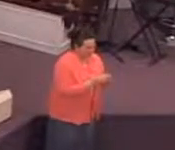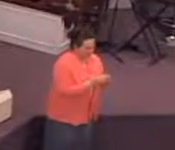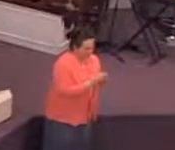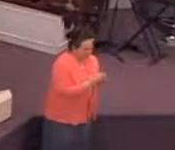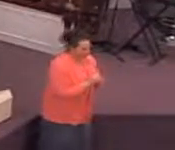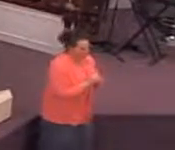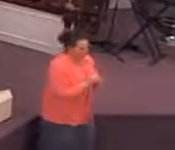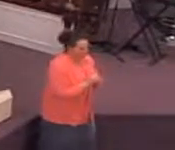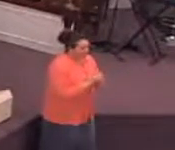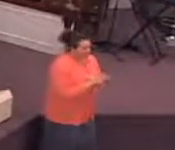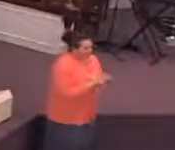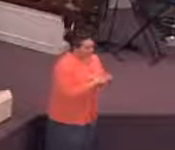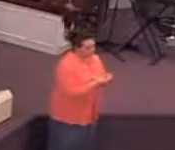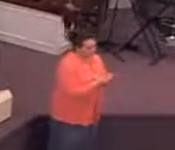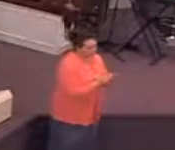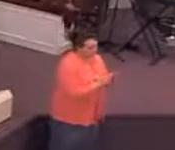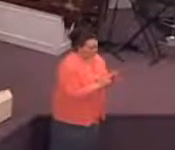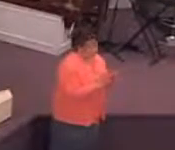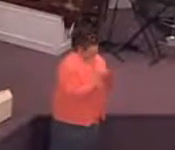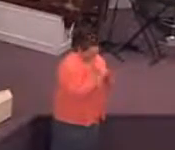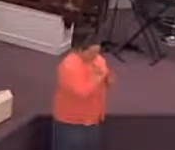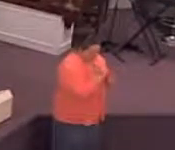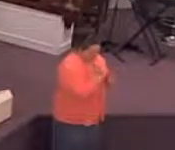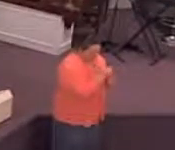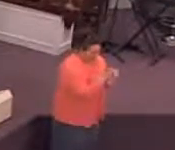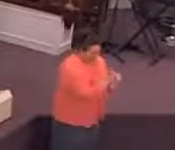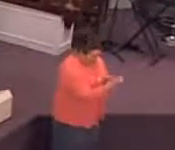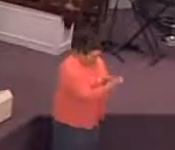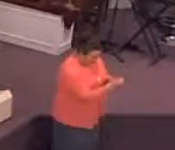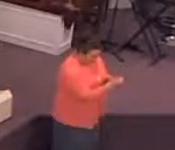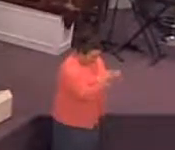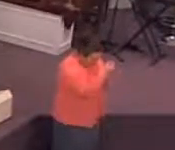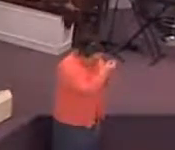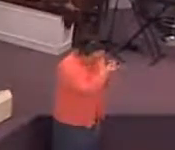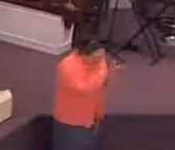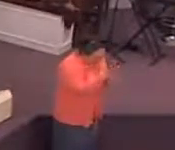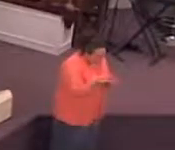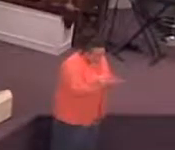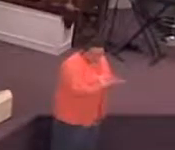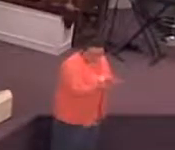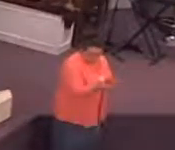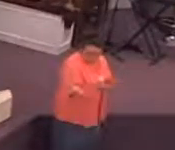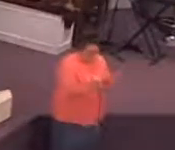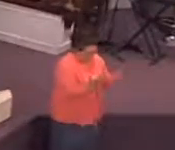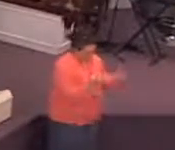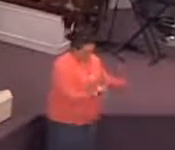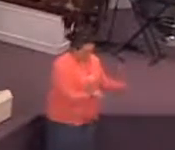she gave him 10 of them that she could remember. And I'm going to share those with us tonight, and I think we ought to work on the list.